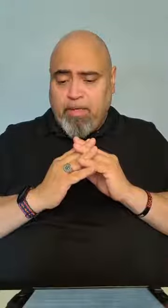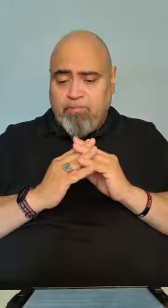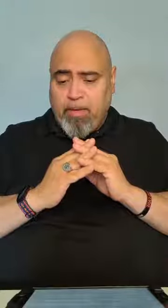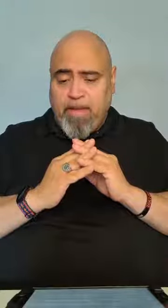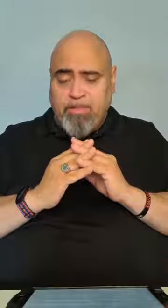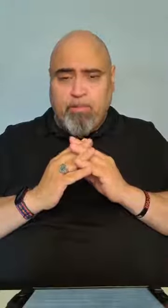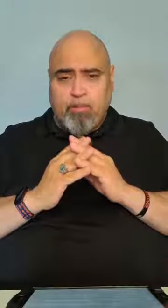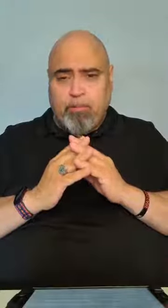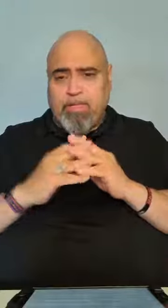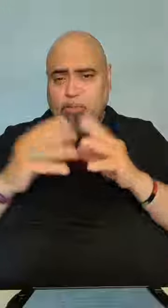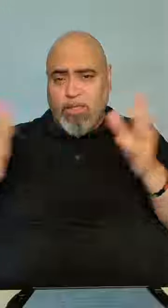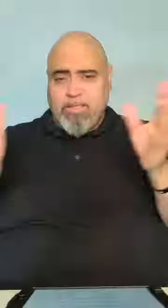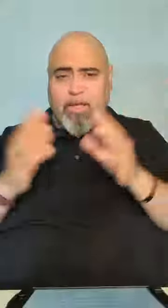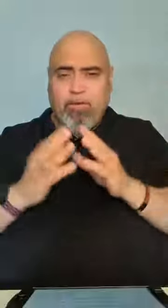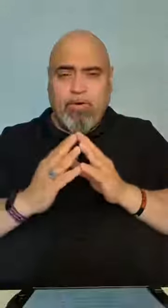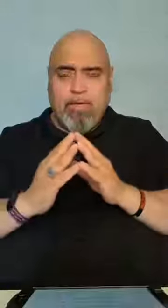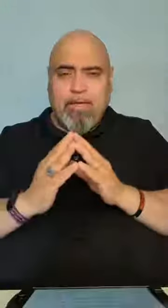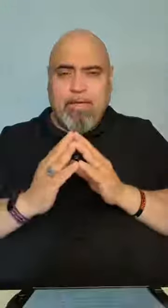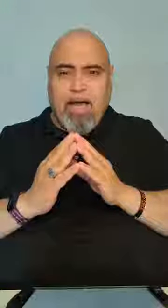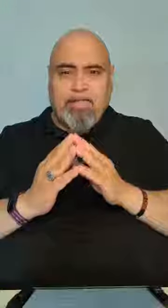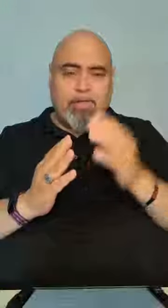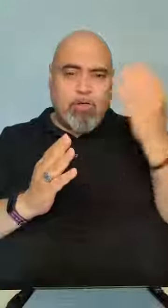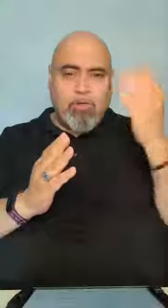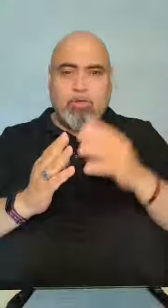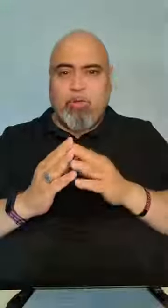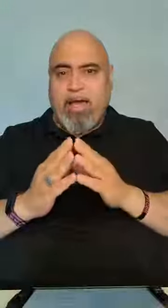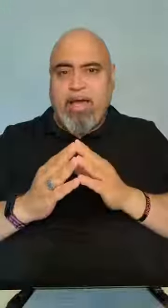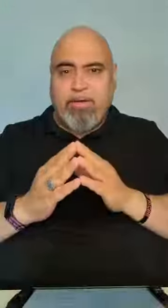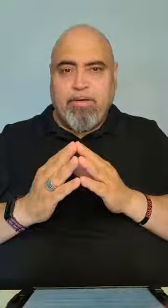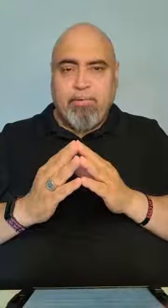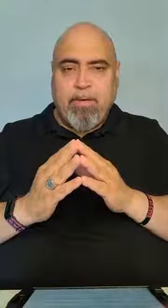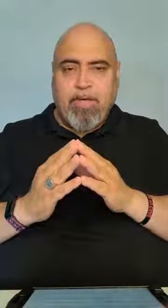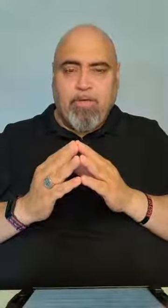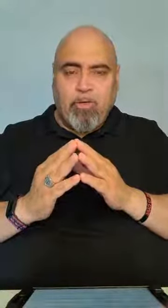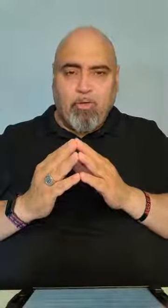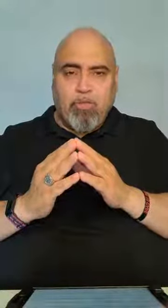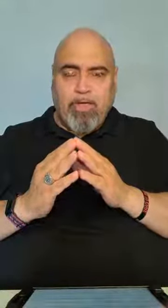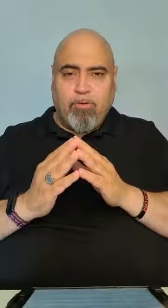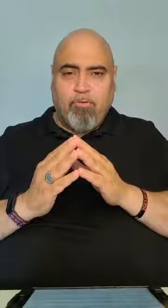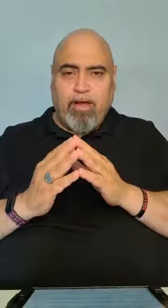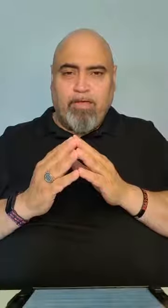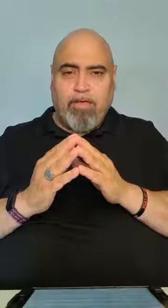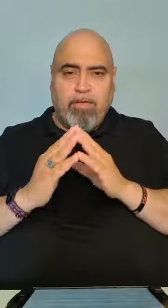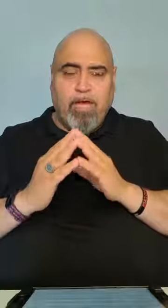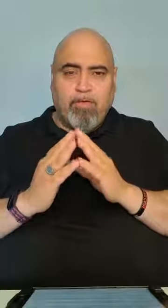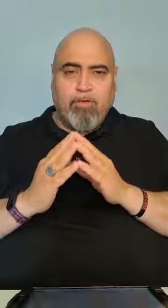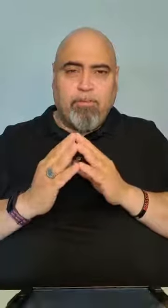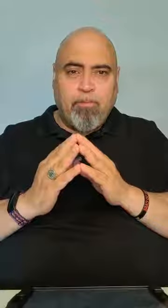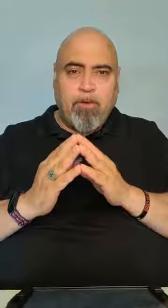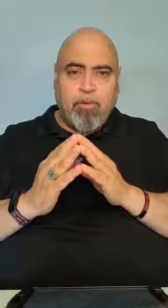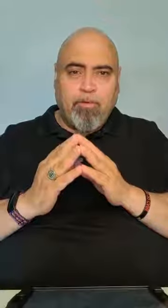of my past sermons, as well as other content, you can do so at my YouTube channel, Rev. Dr. Marcos